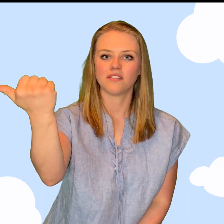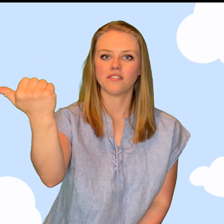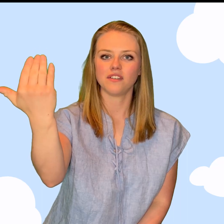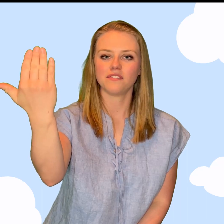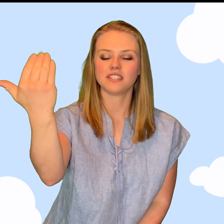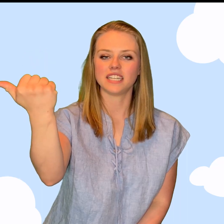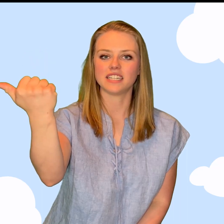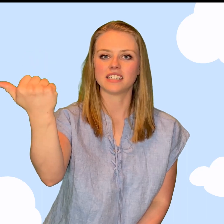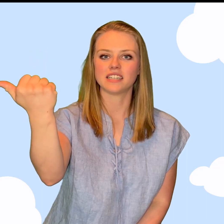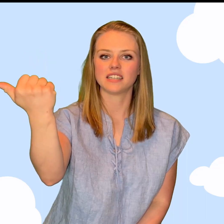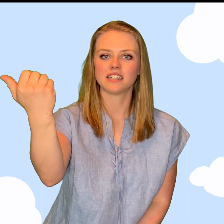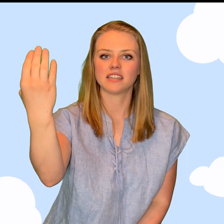15,